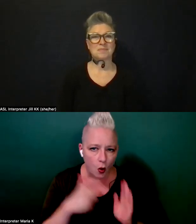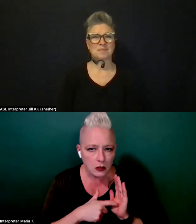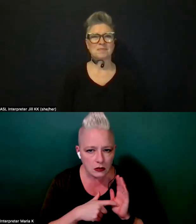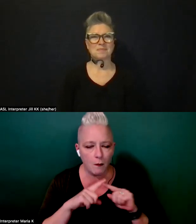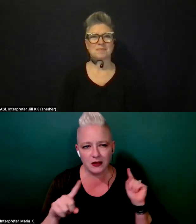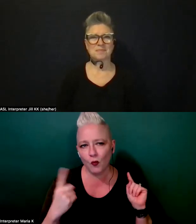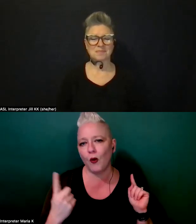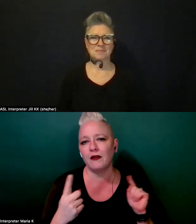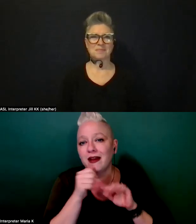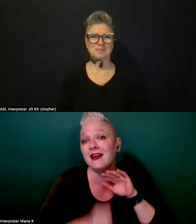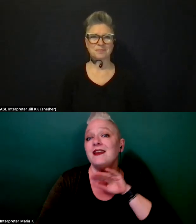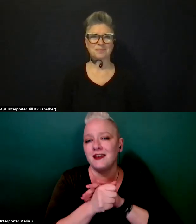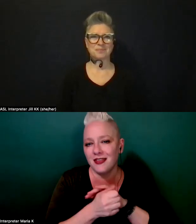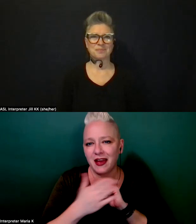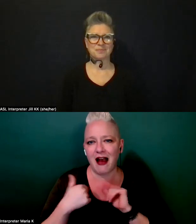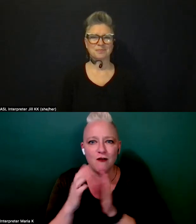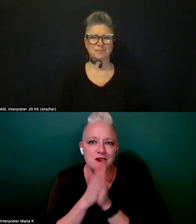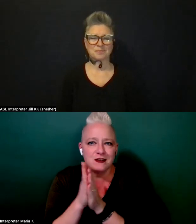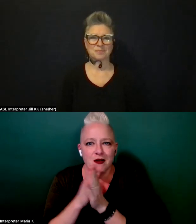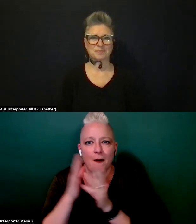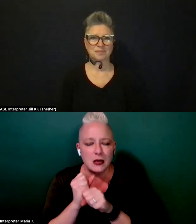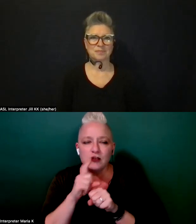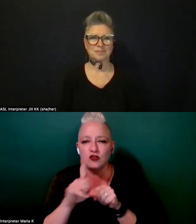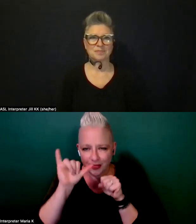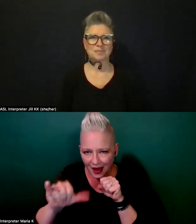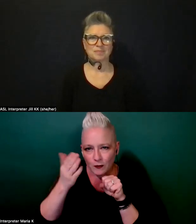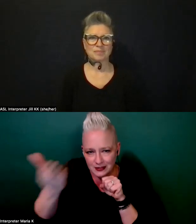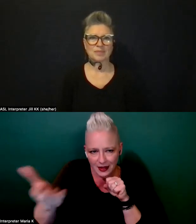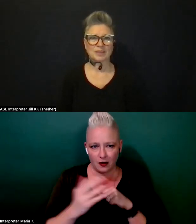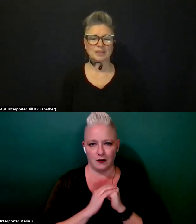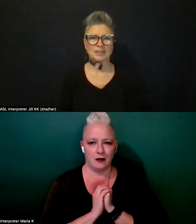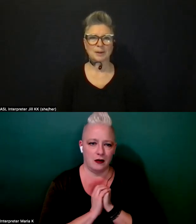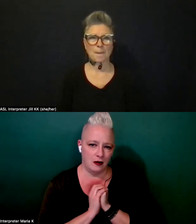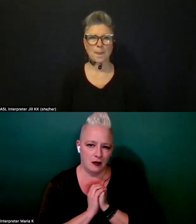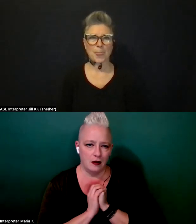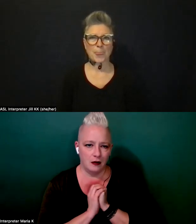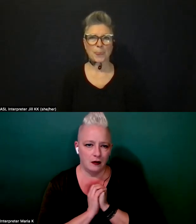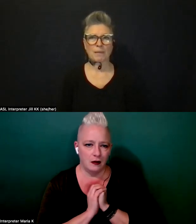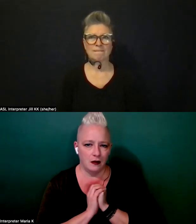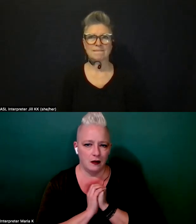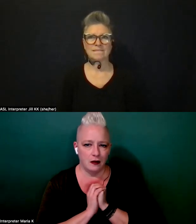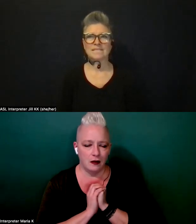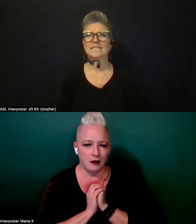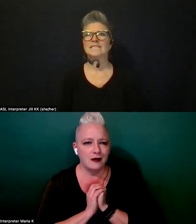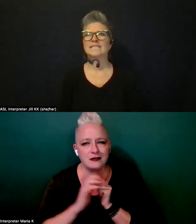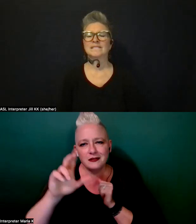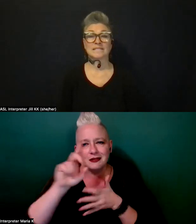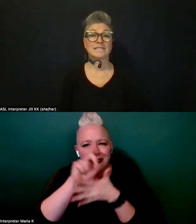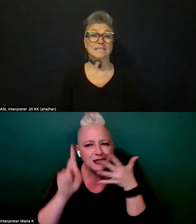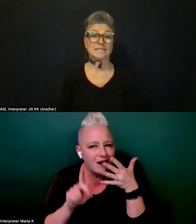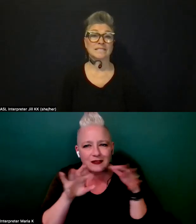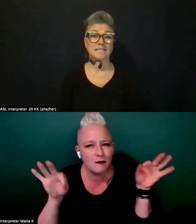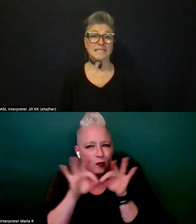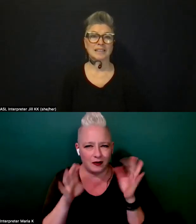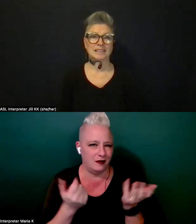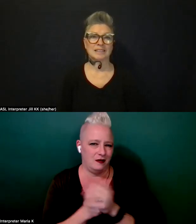like one of those things that I was really passionate about making sure that that was there. Because I think that it's all in the details, and you